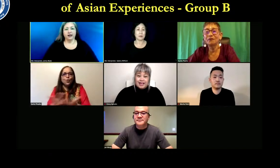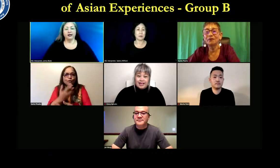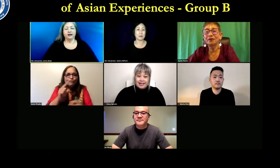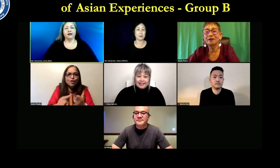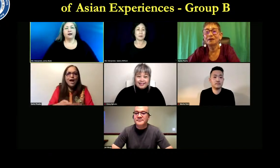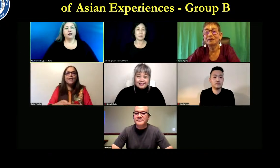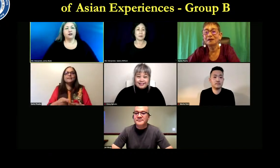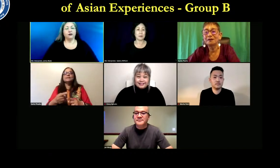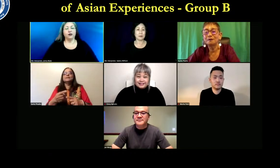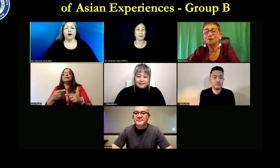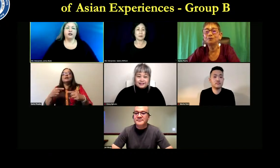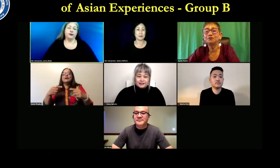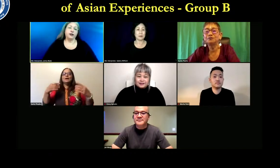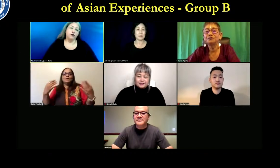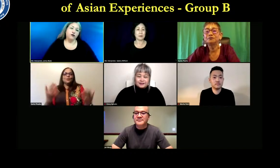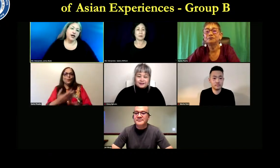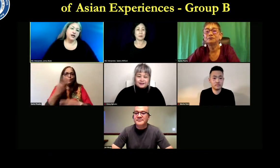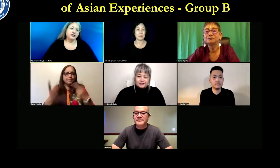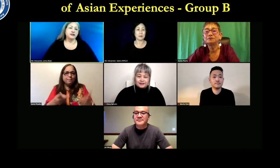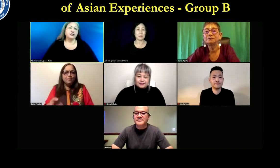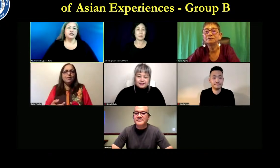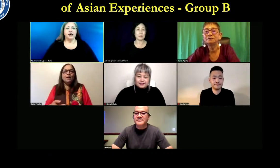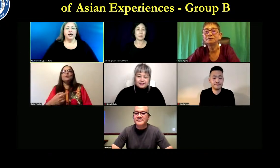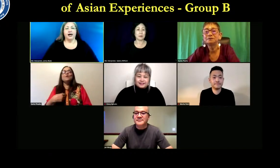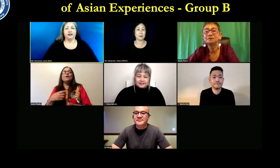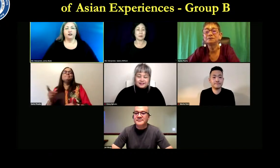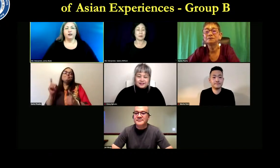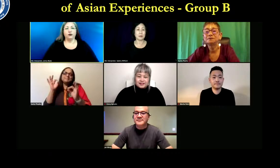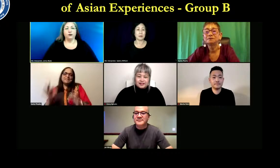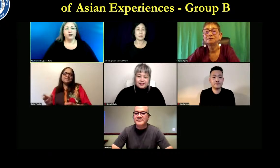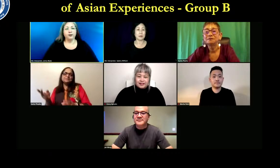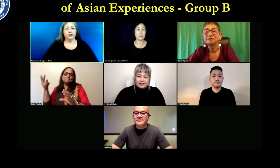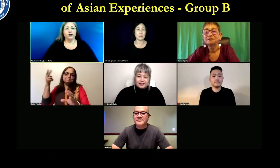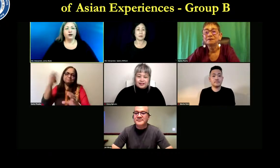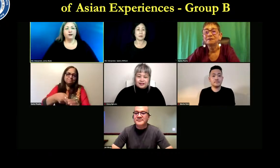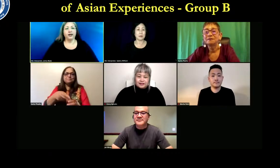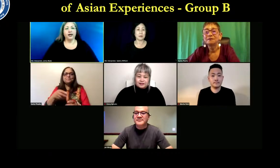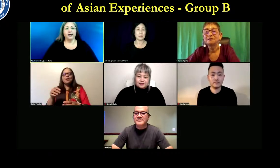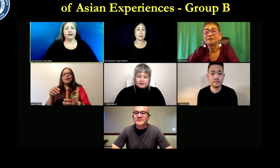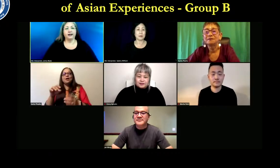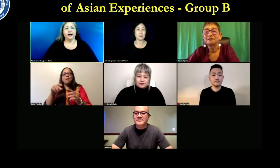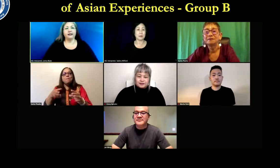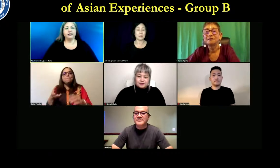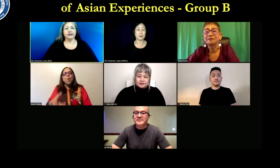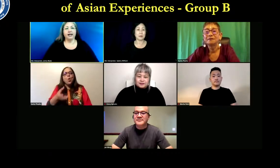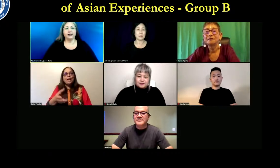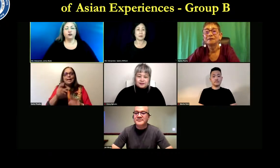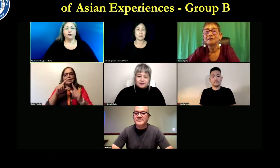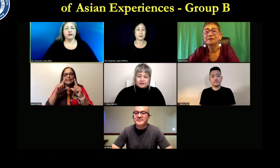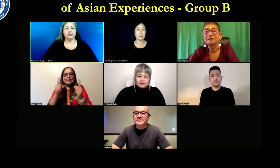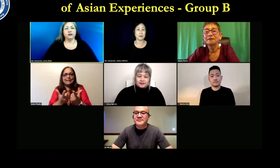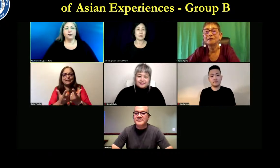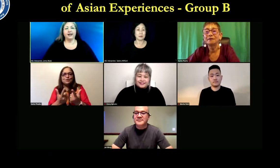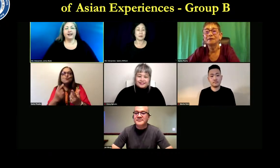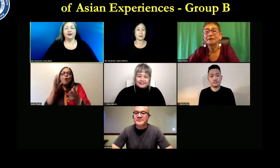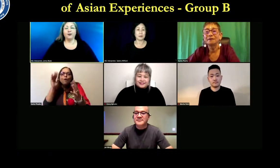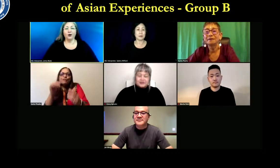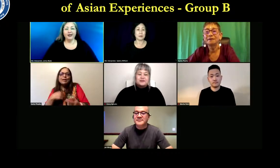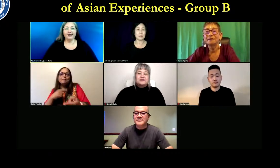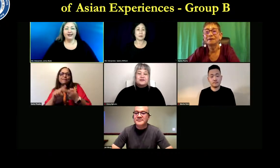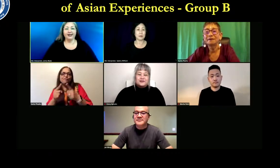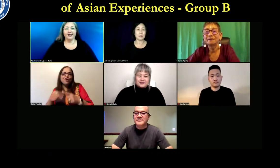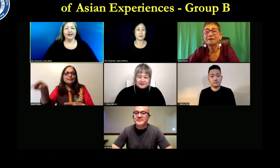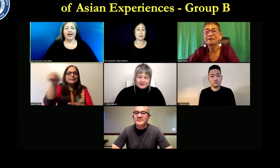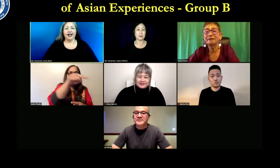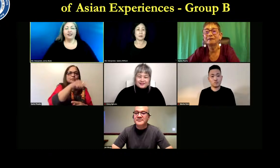struggled. You know, I had to make new friends. I had to meet new people. And I decided to participate in a